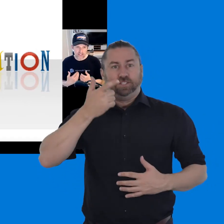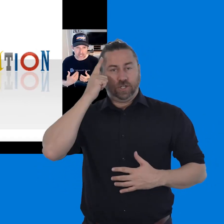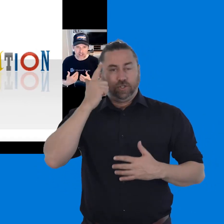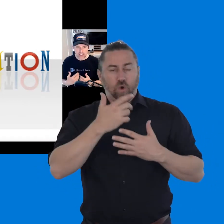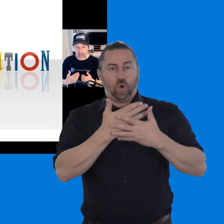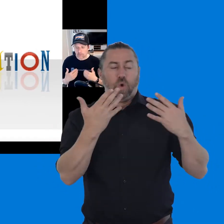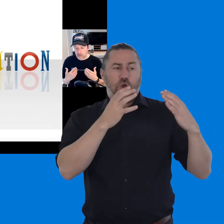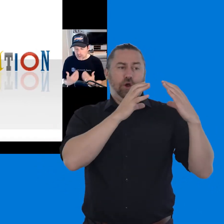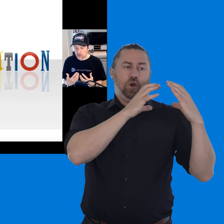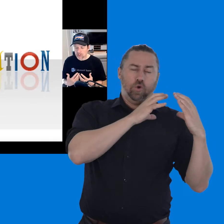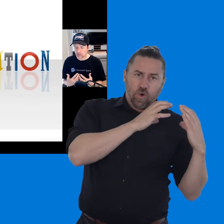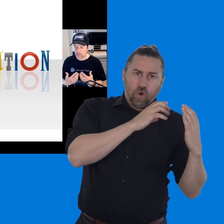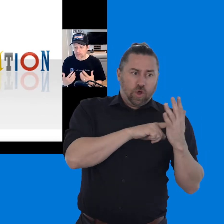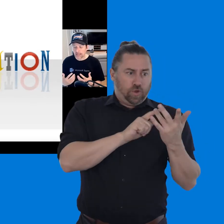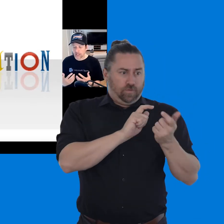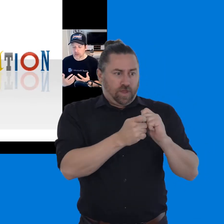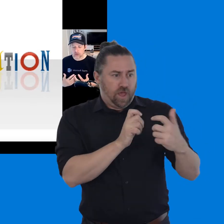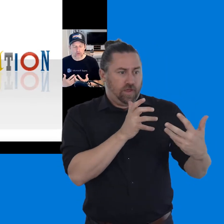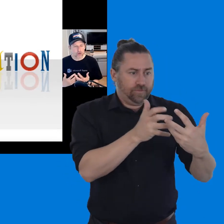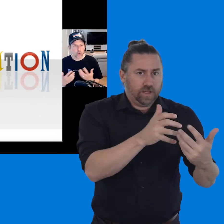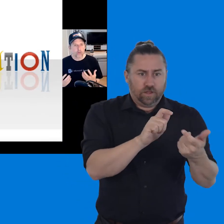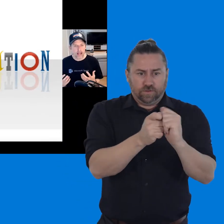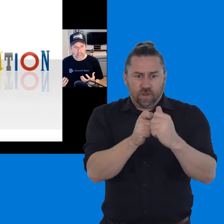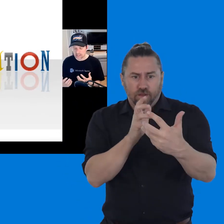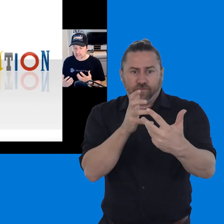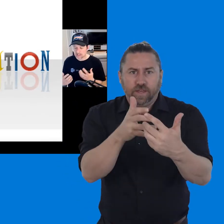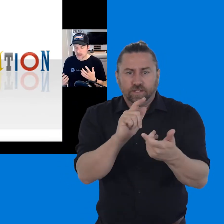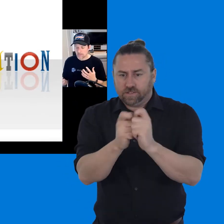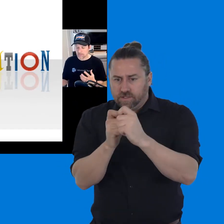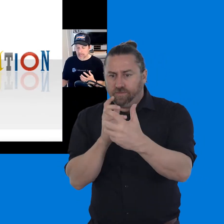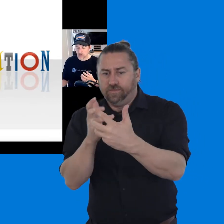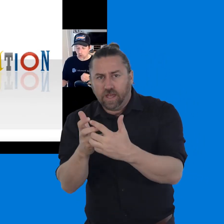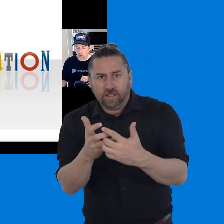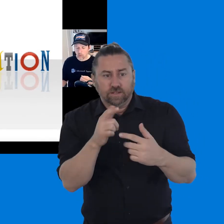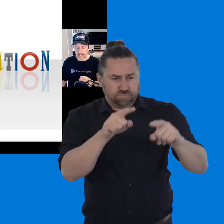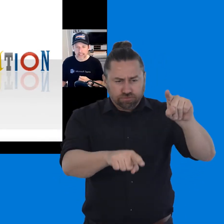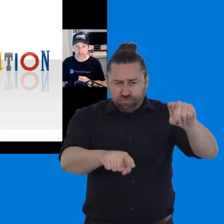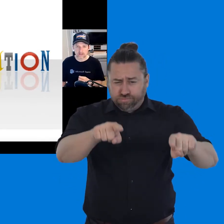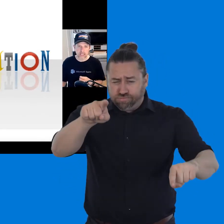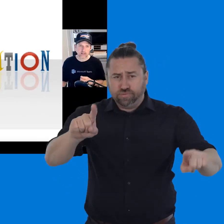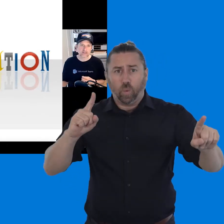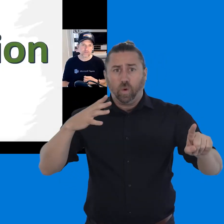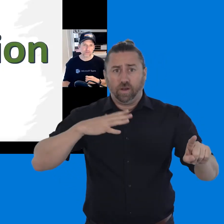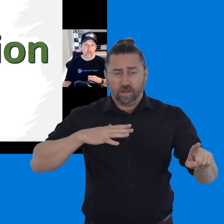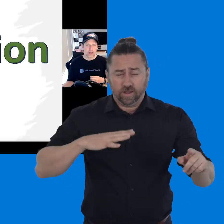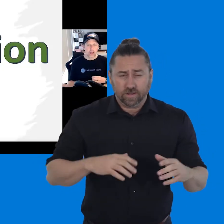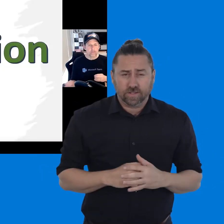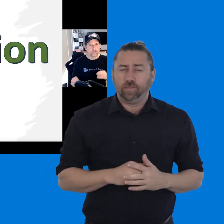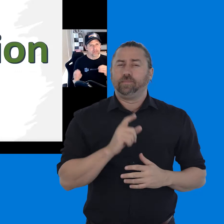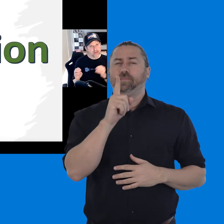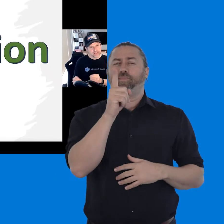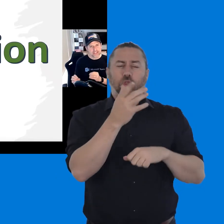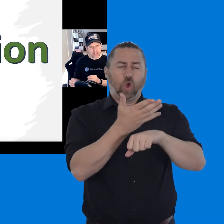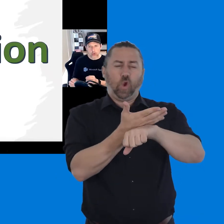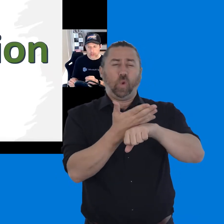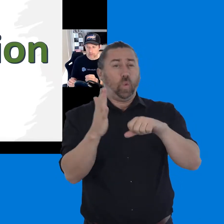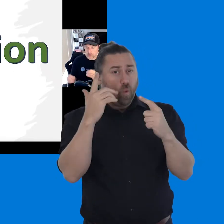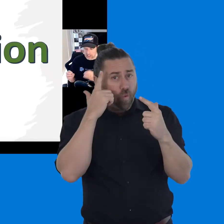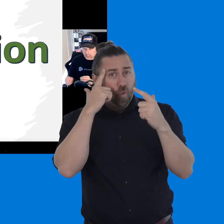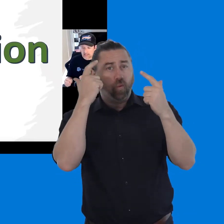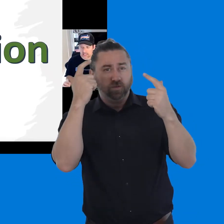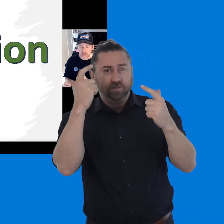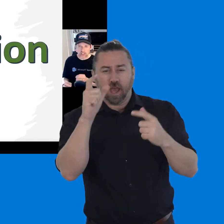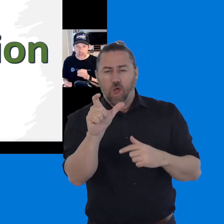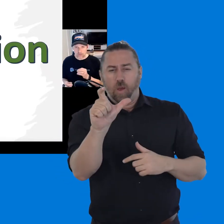I, as a teacher, am responsible for making sure that all my lessons meet all my kids' needs. But there's this other